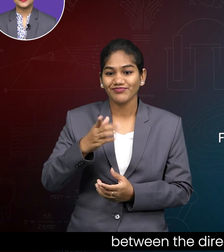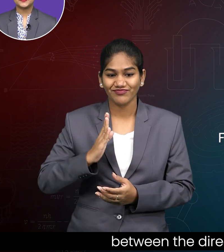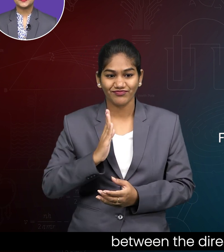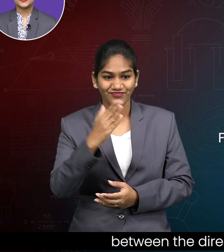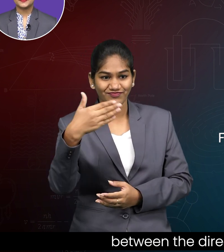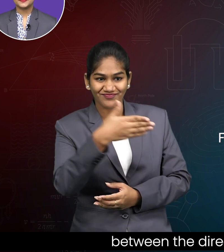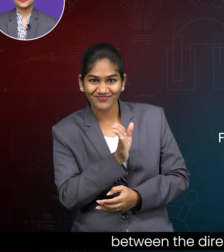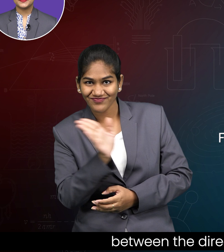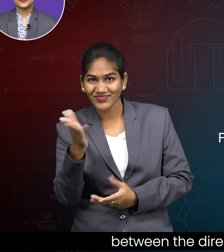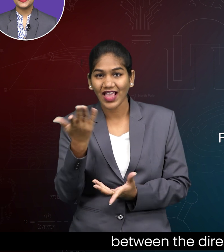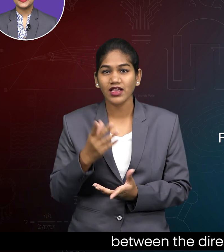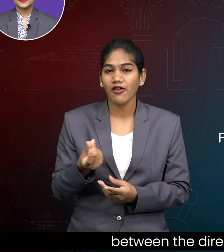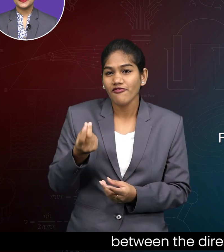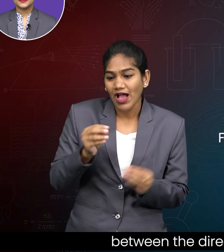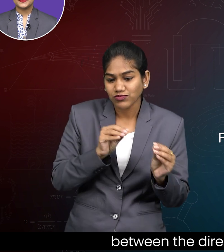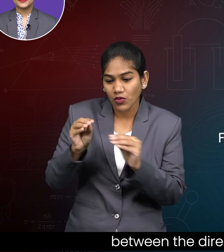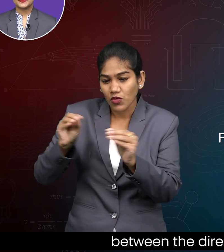velocity,